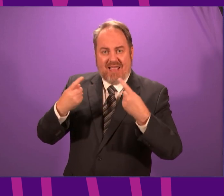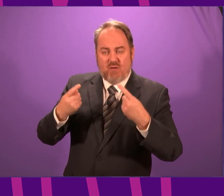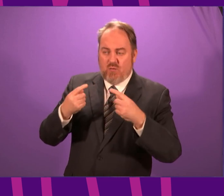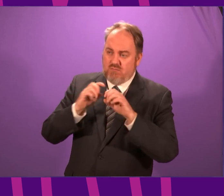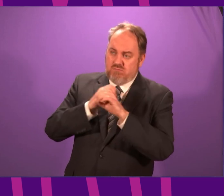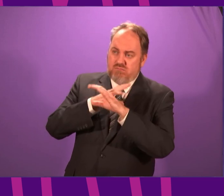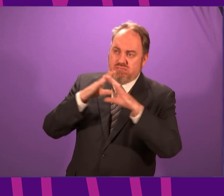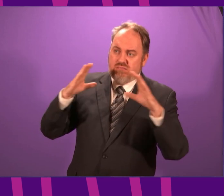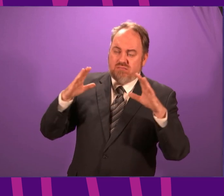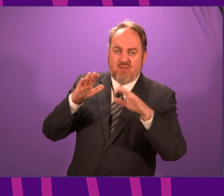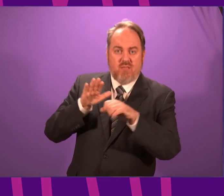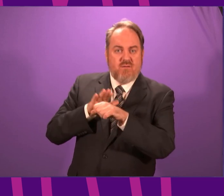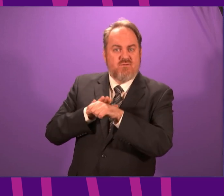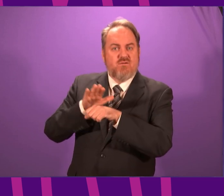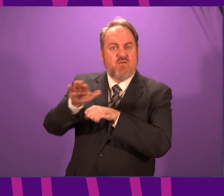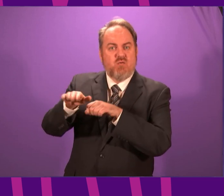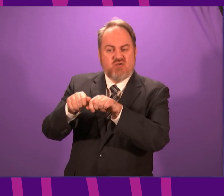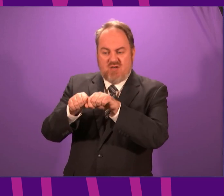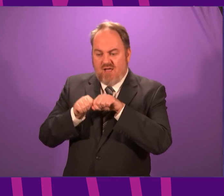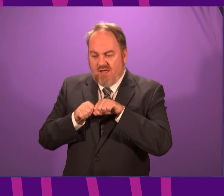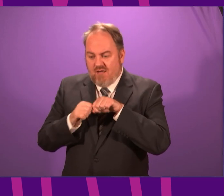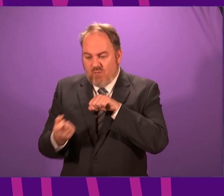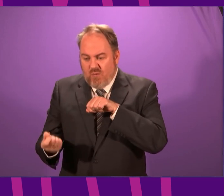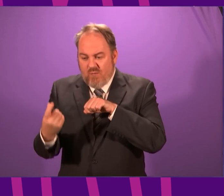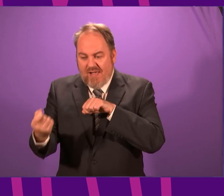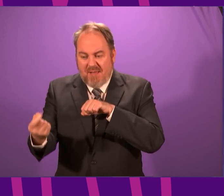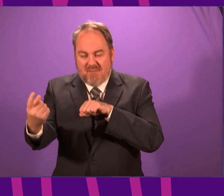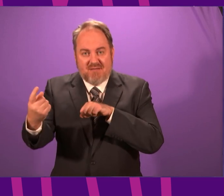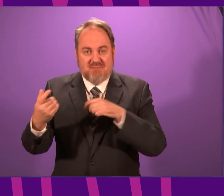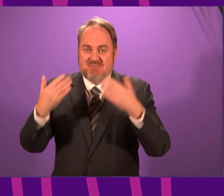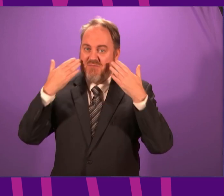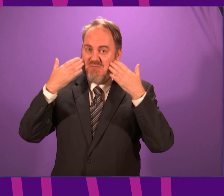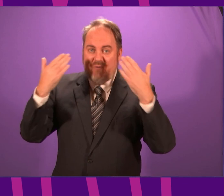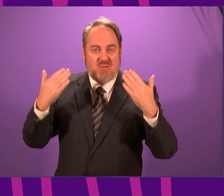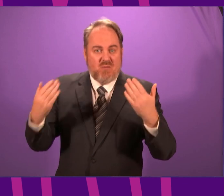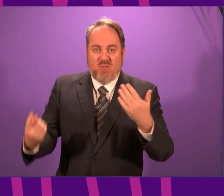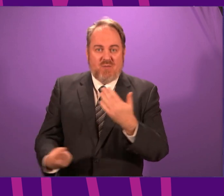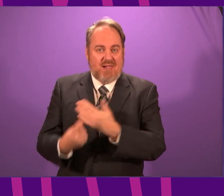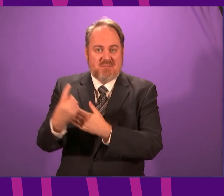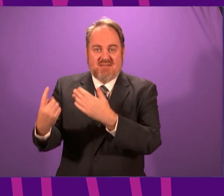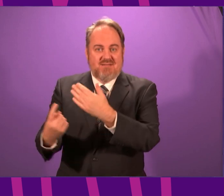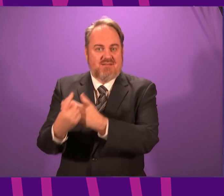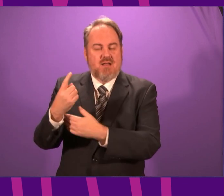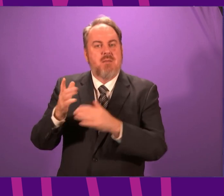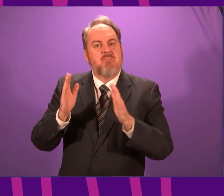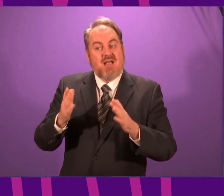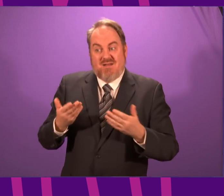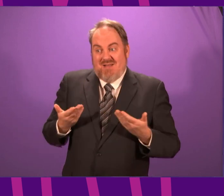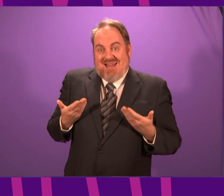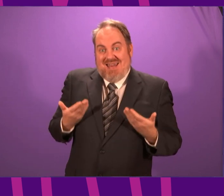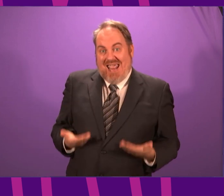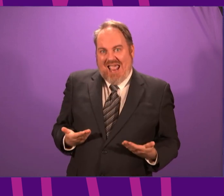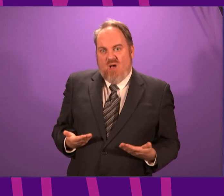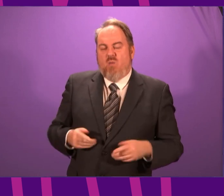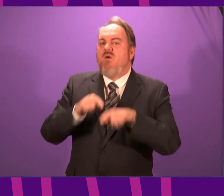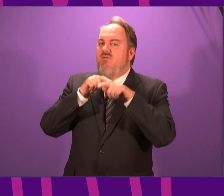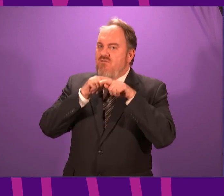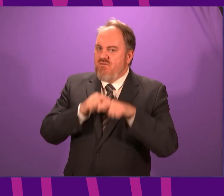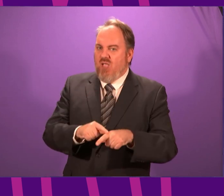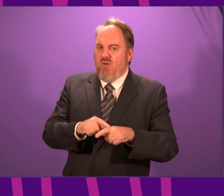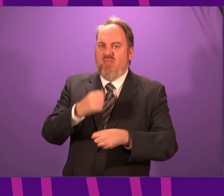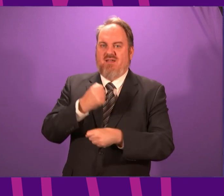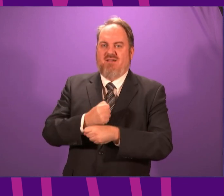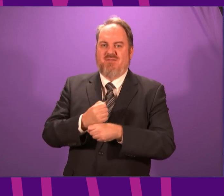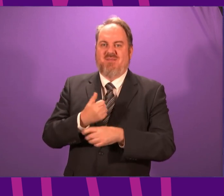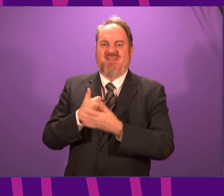the best route to that is for all of us to dig in and abide by all of the pieces of advice right now to get the virus to the low